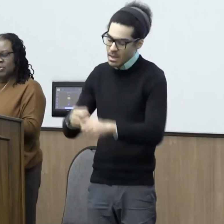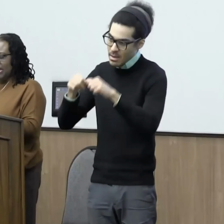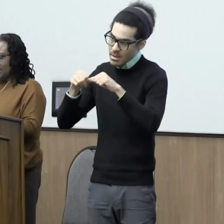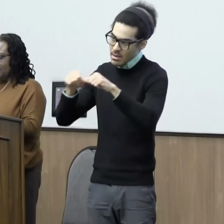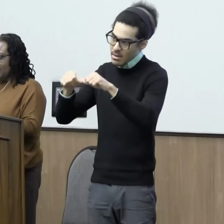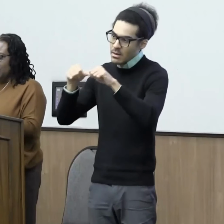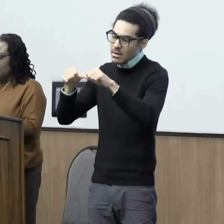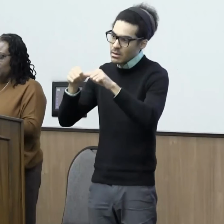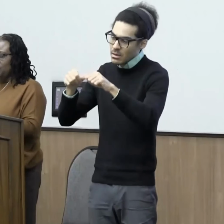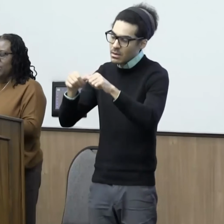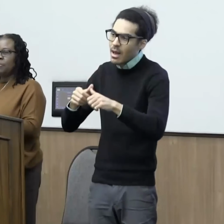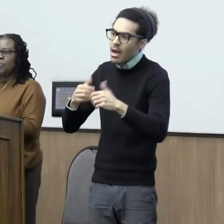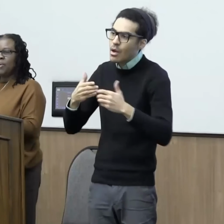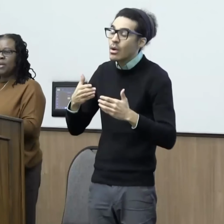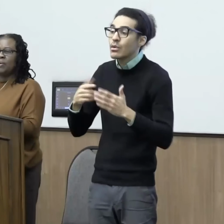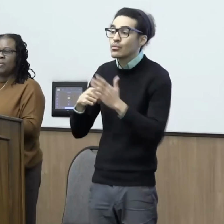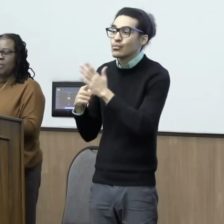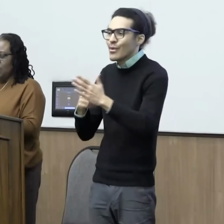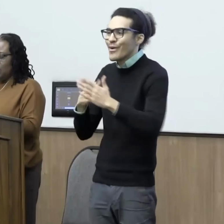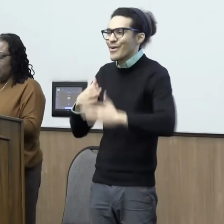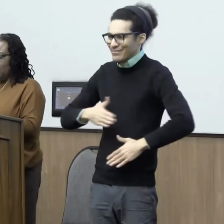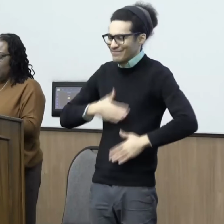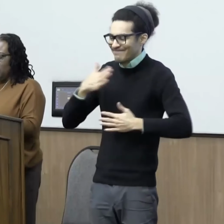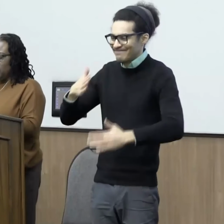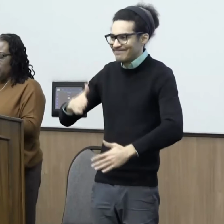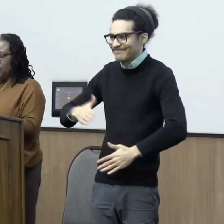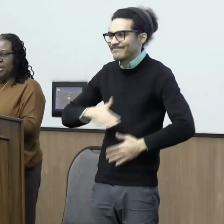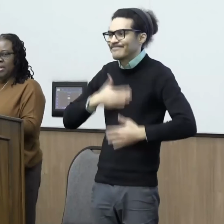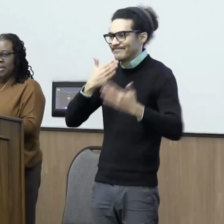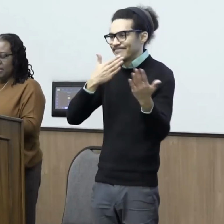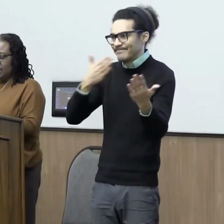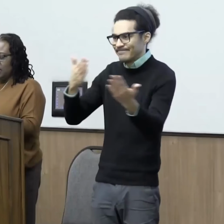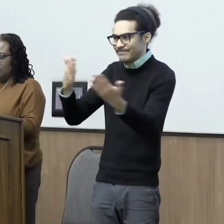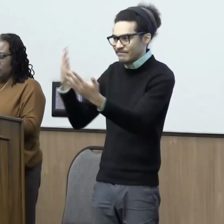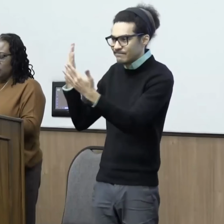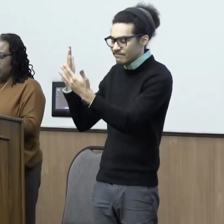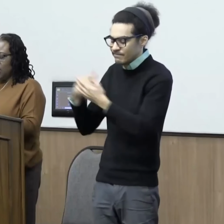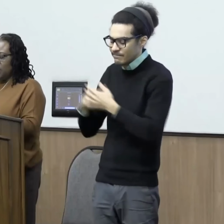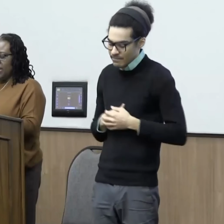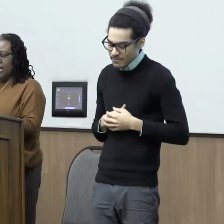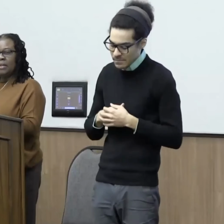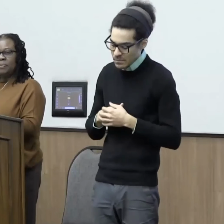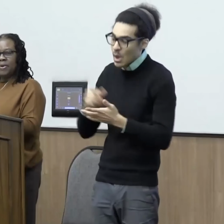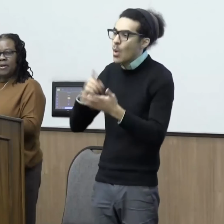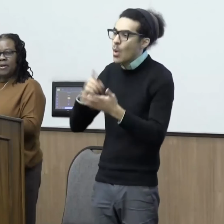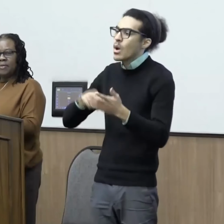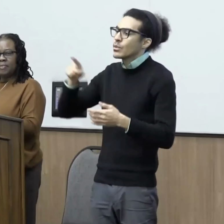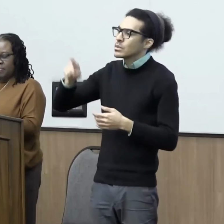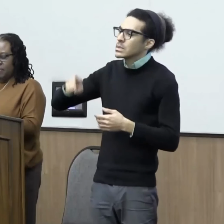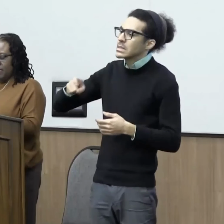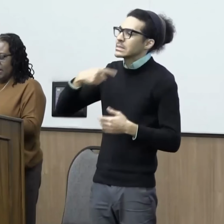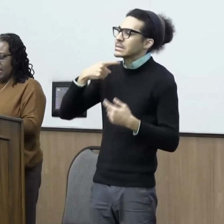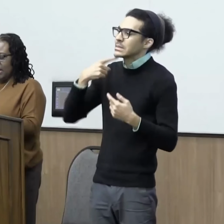Continue to let gratitude be the pillow upon which you kneel to say your nightly